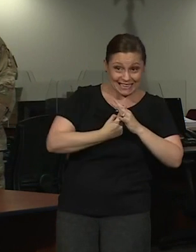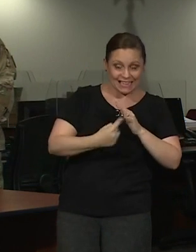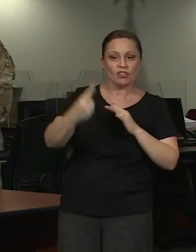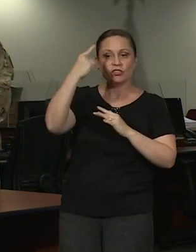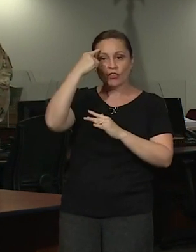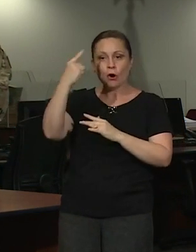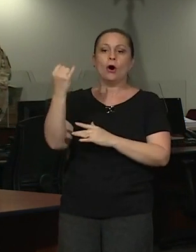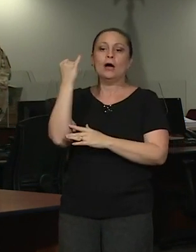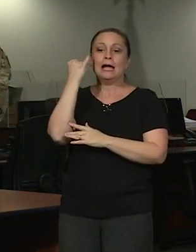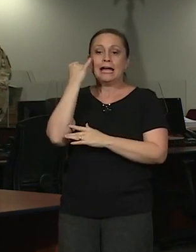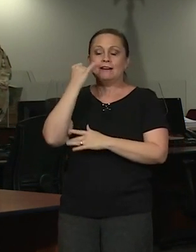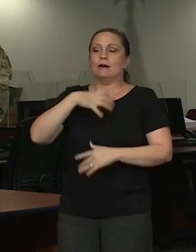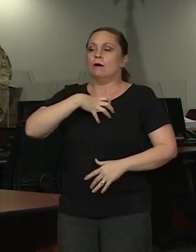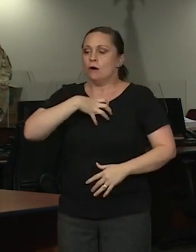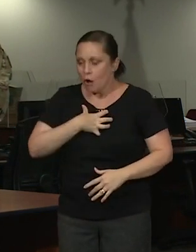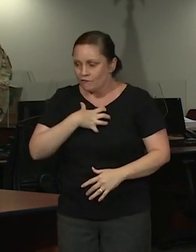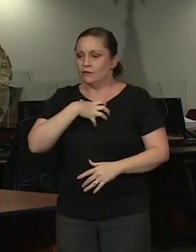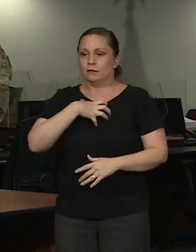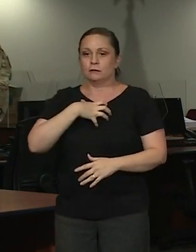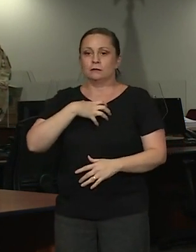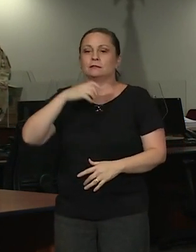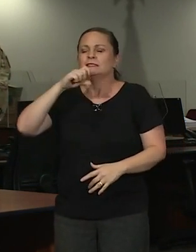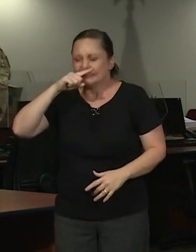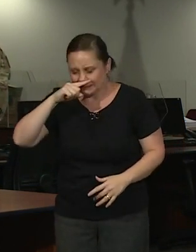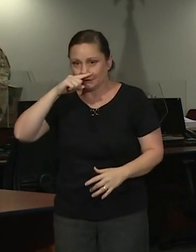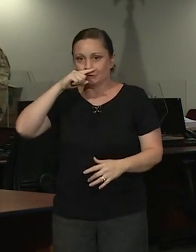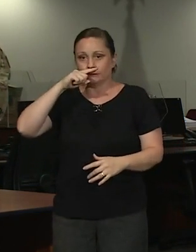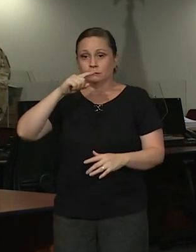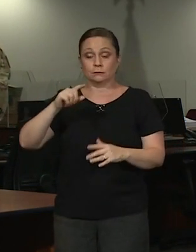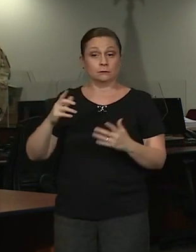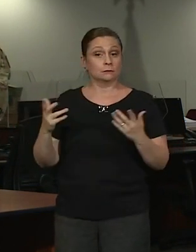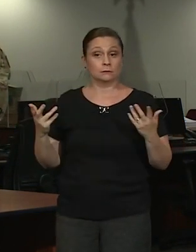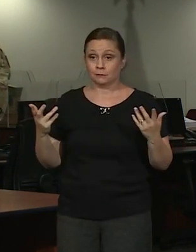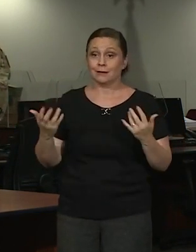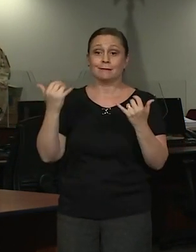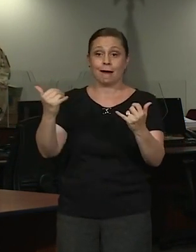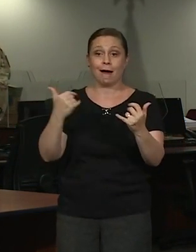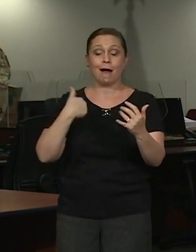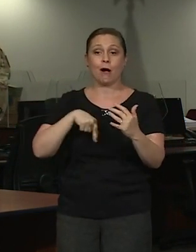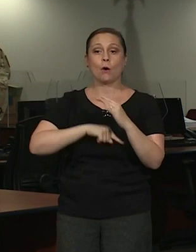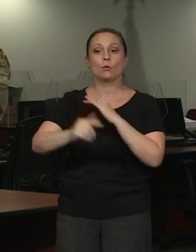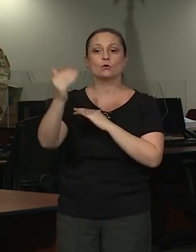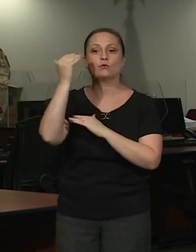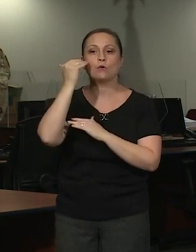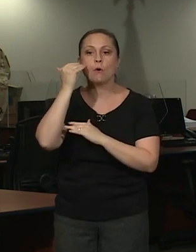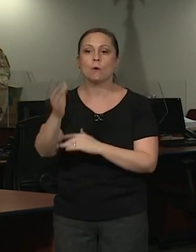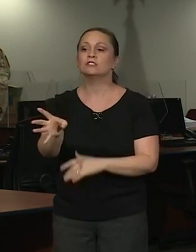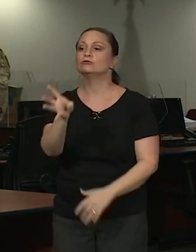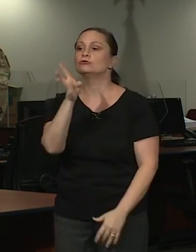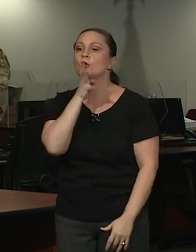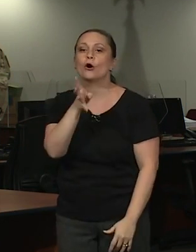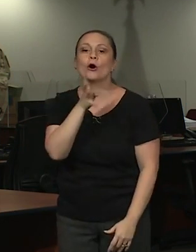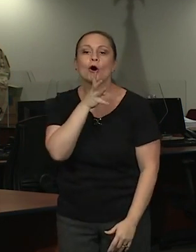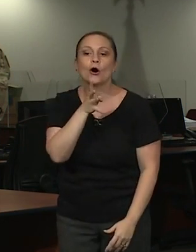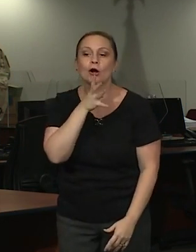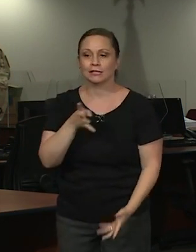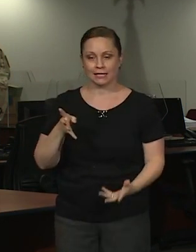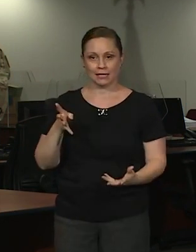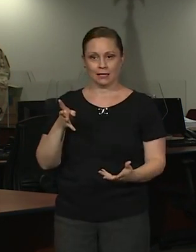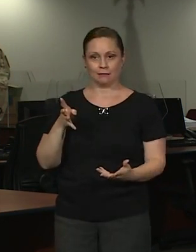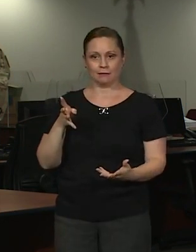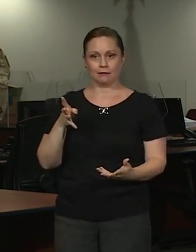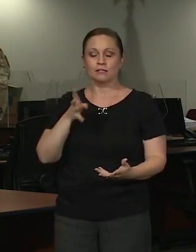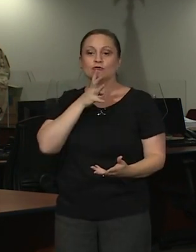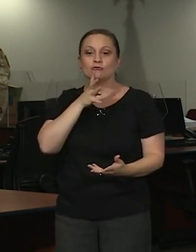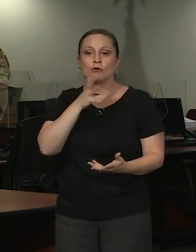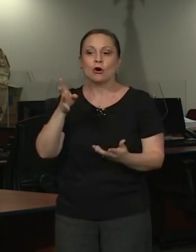from sneezing and coughing, and now we know just talking and singing like I'm doing right now. Not singing, but talking, just kind of talking